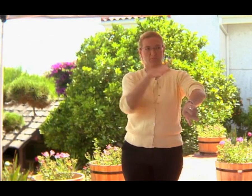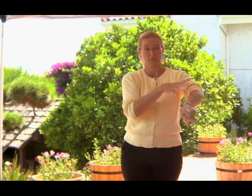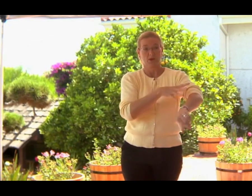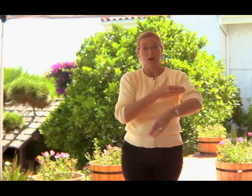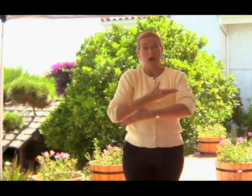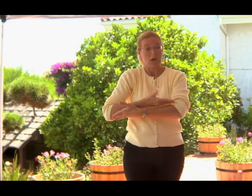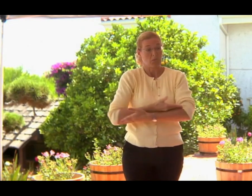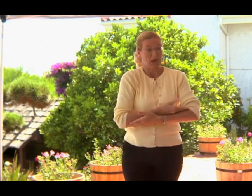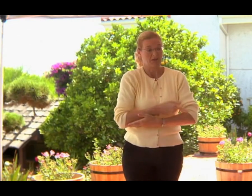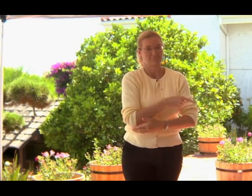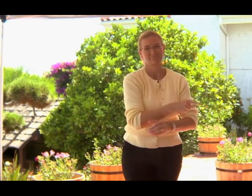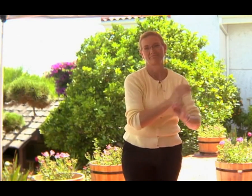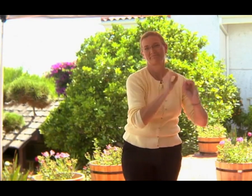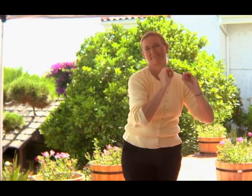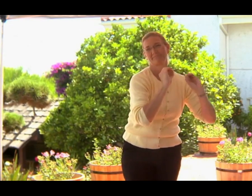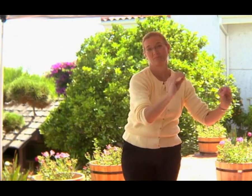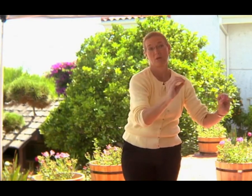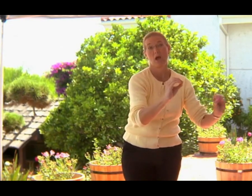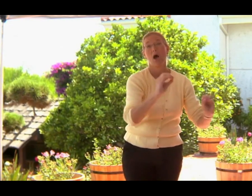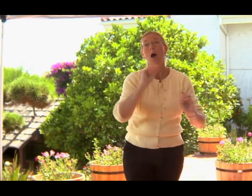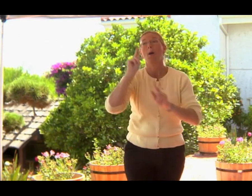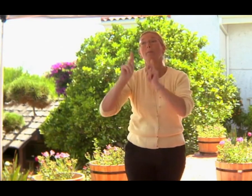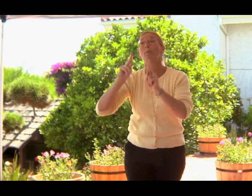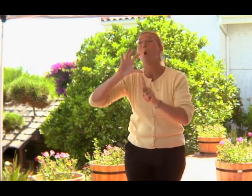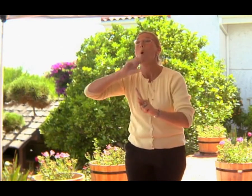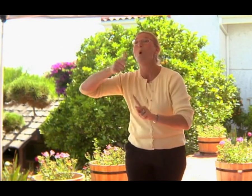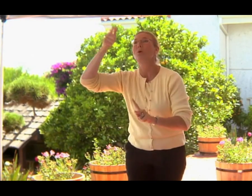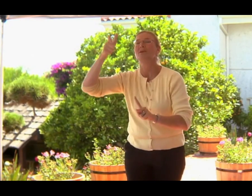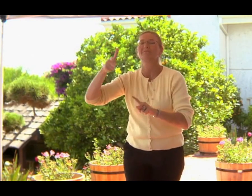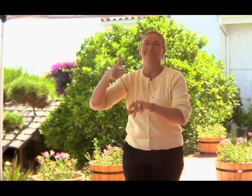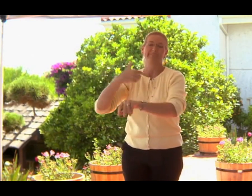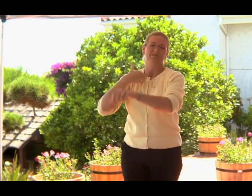sun. Babies don't have them, but older people often have many.